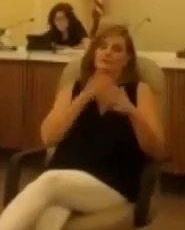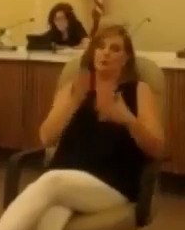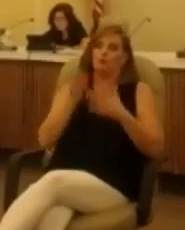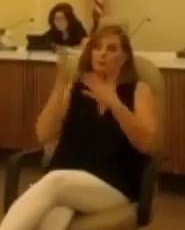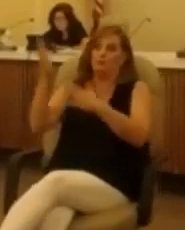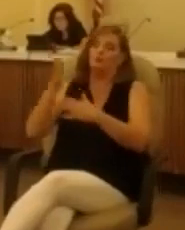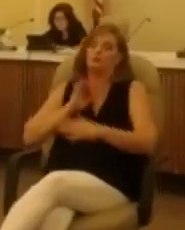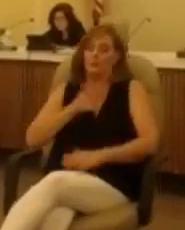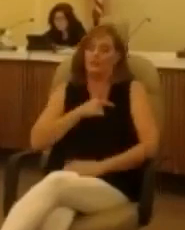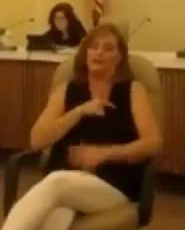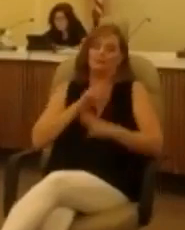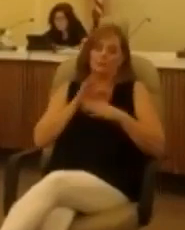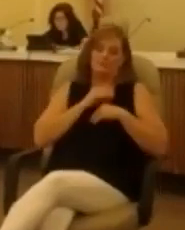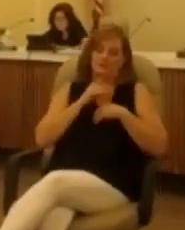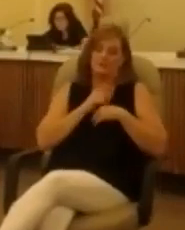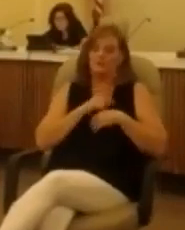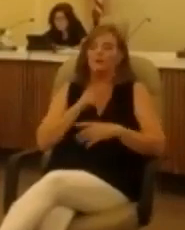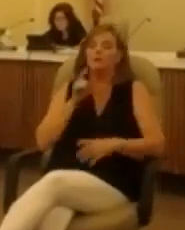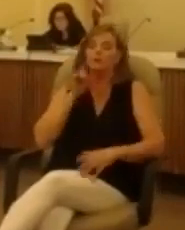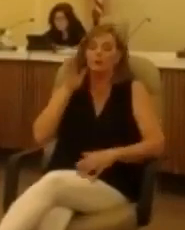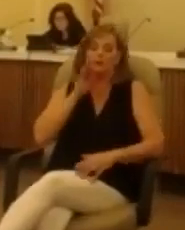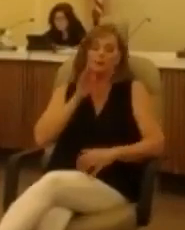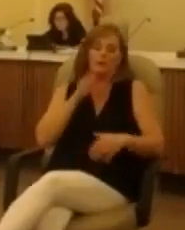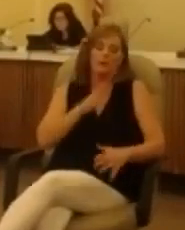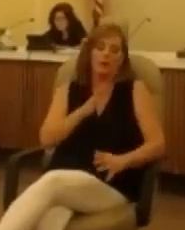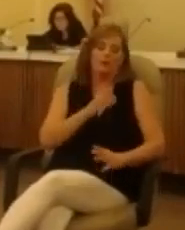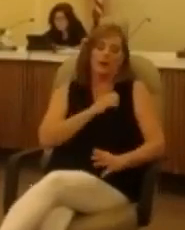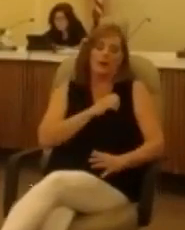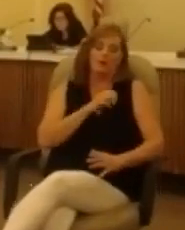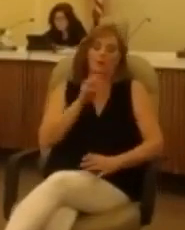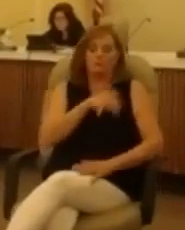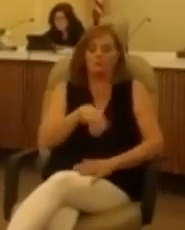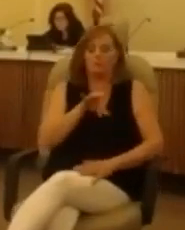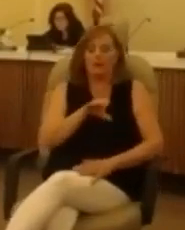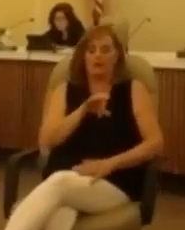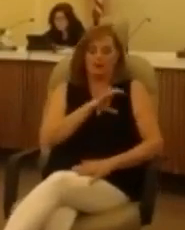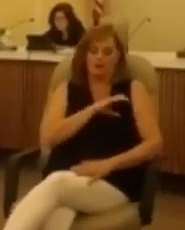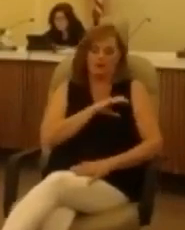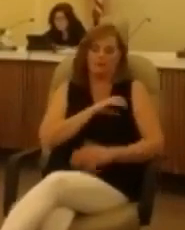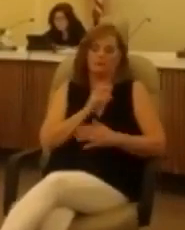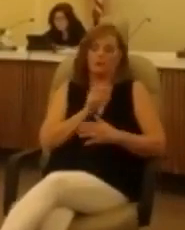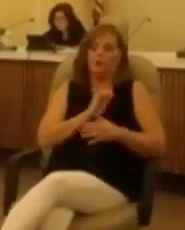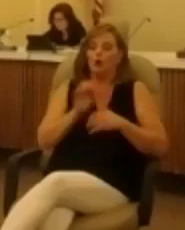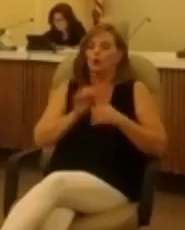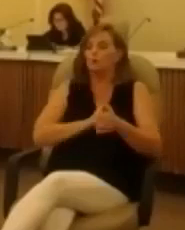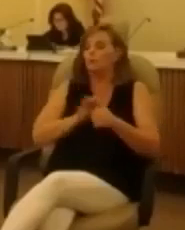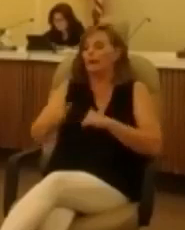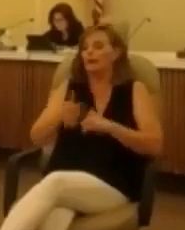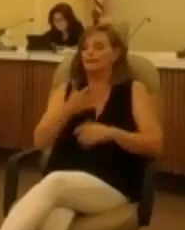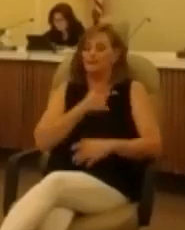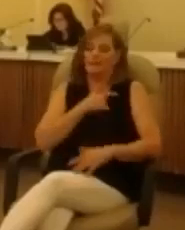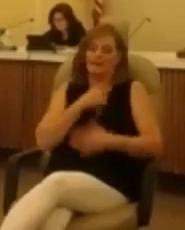this would allow the Monroe County sheriffs to ticket people who run that stop sign. Nice looking road.